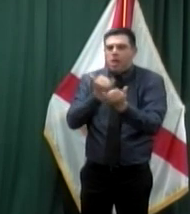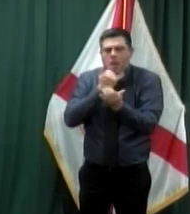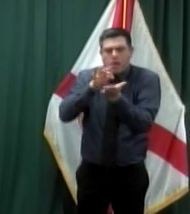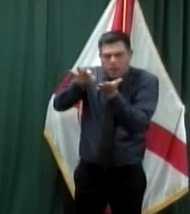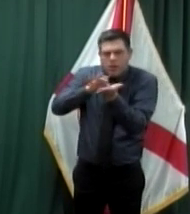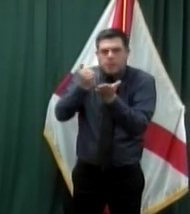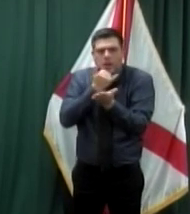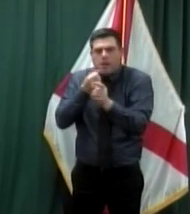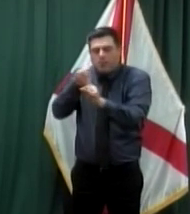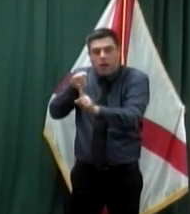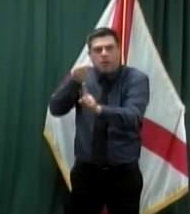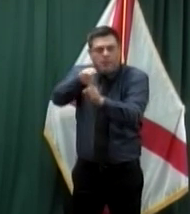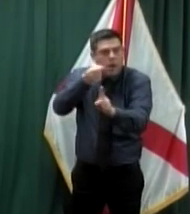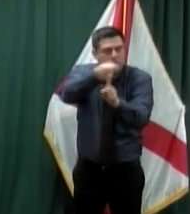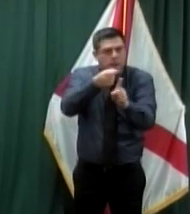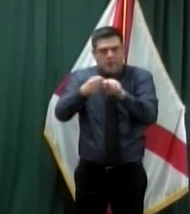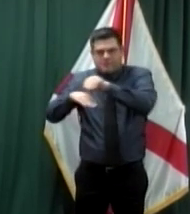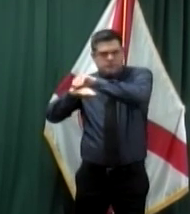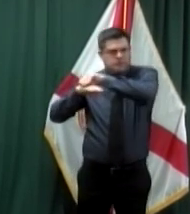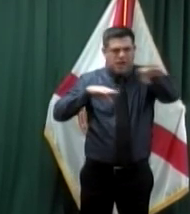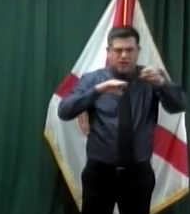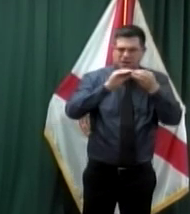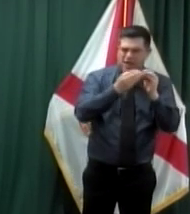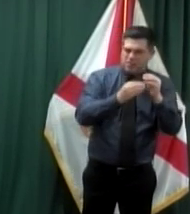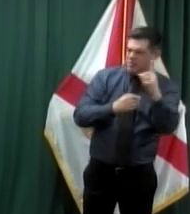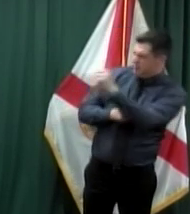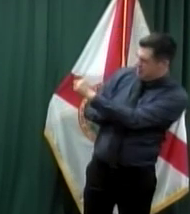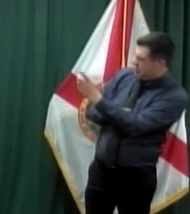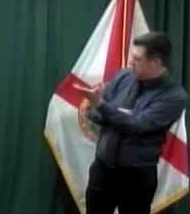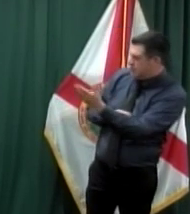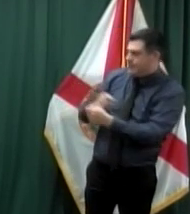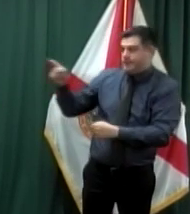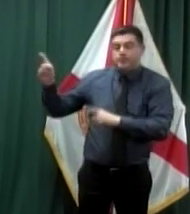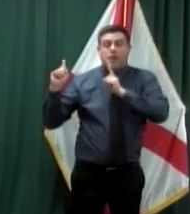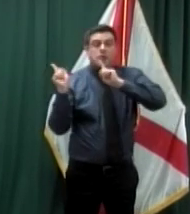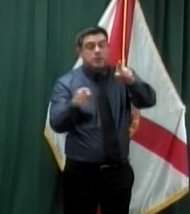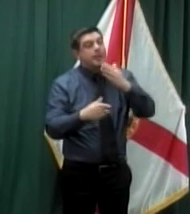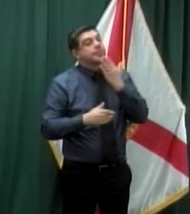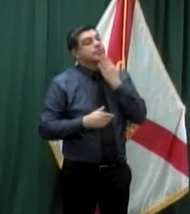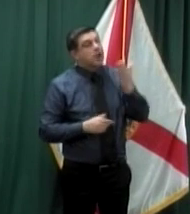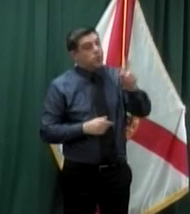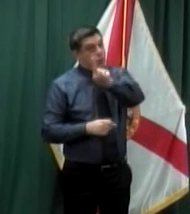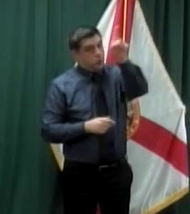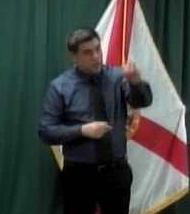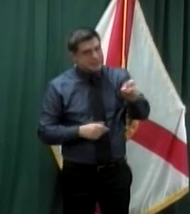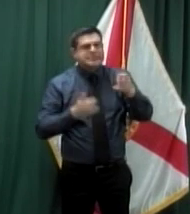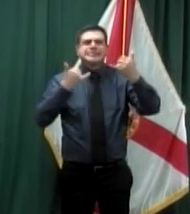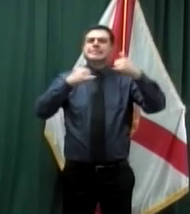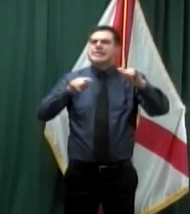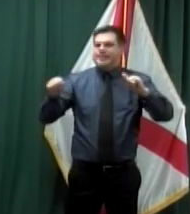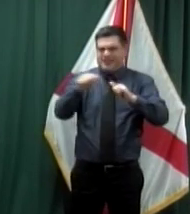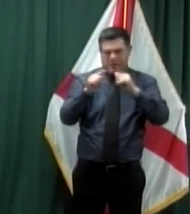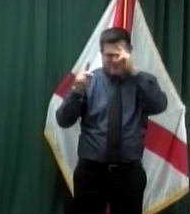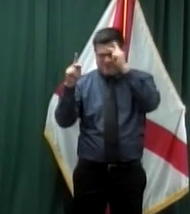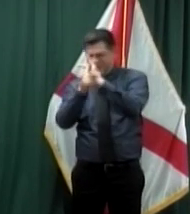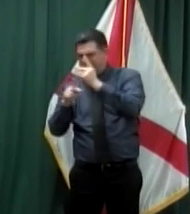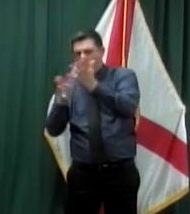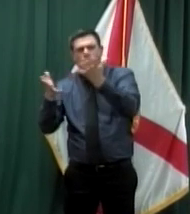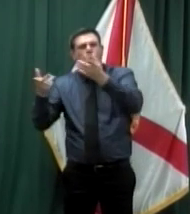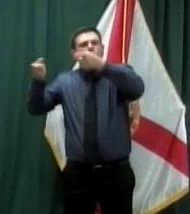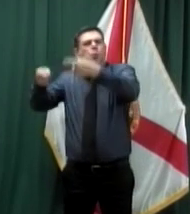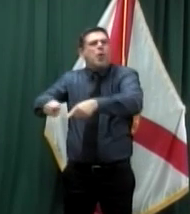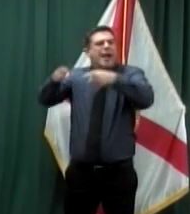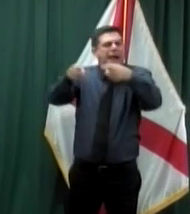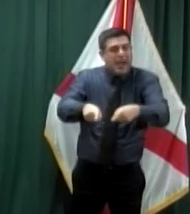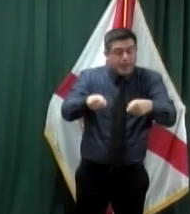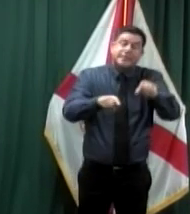comes to this? Sure, it's an excellent question, and I think they're still sorting that out, honestly. It certainly can impact the numbers.